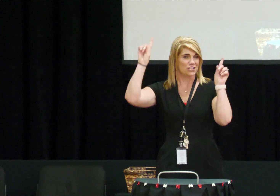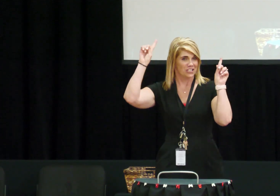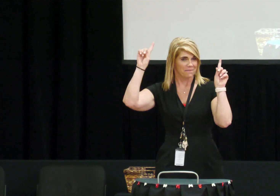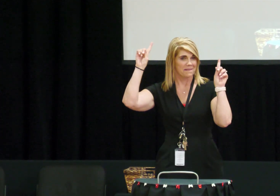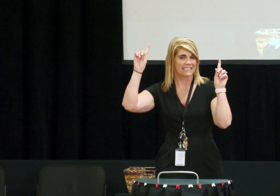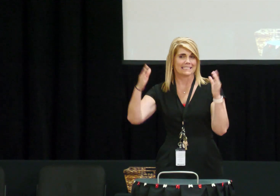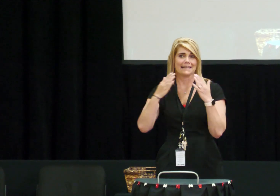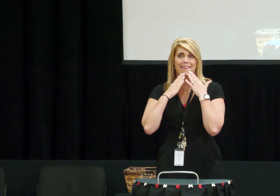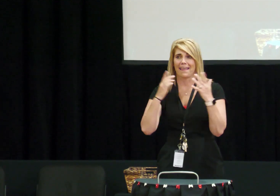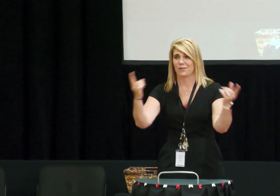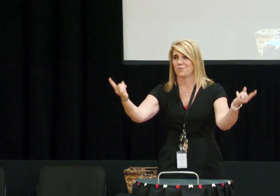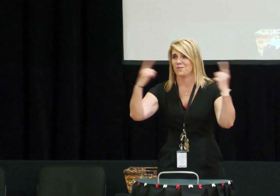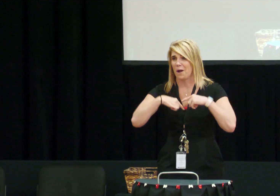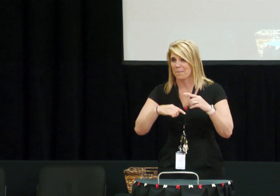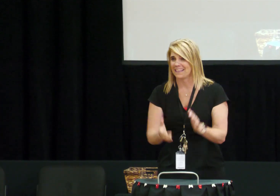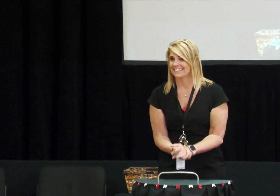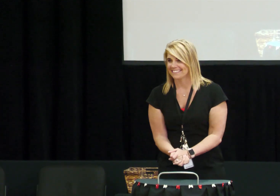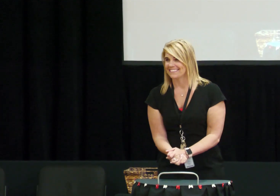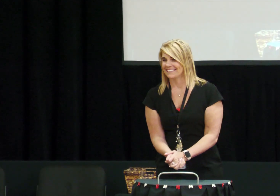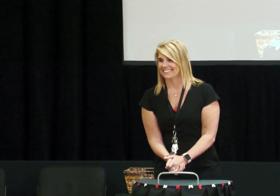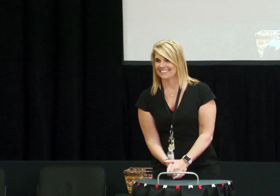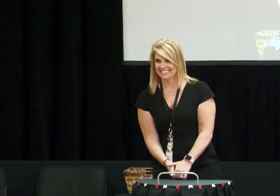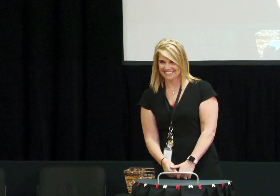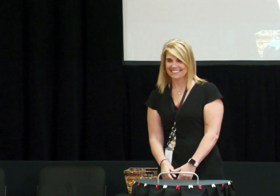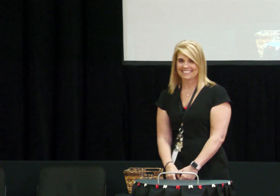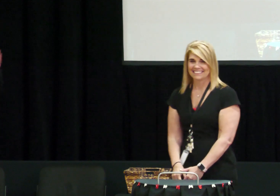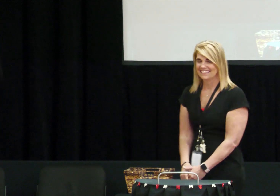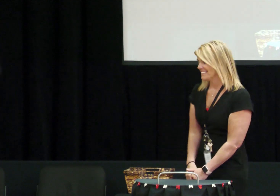graduates and congratulate them on their accomplishments, and thank you all for coming.